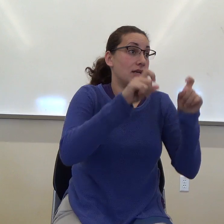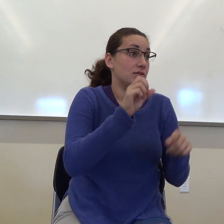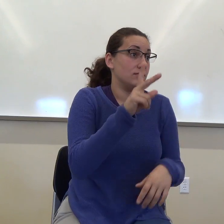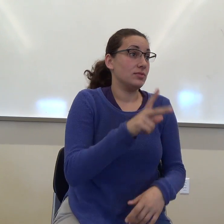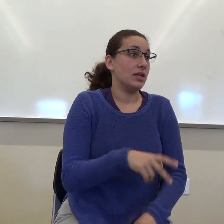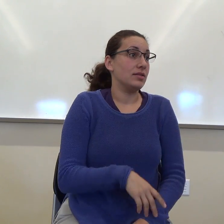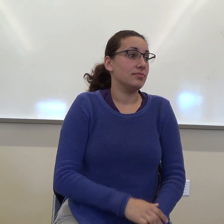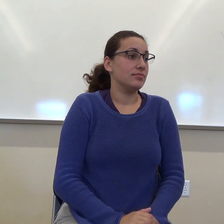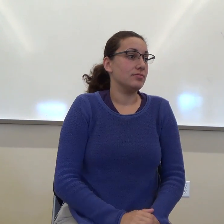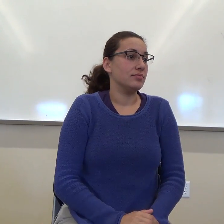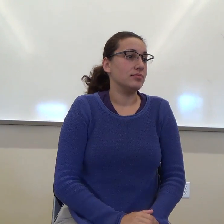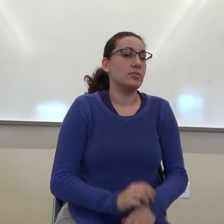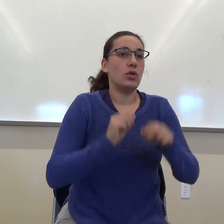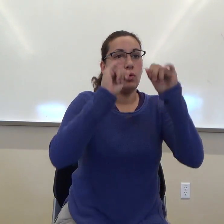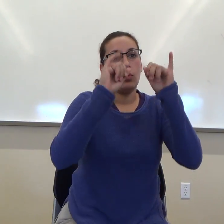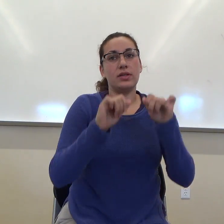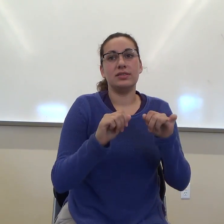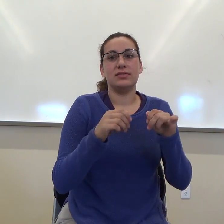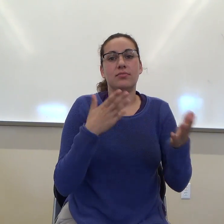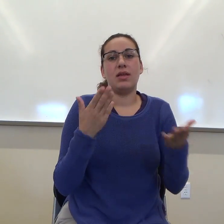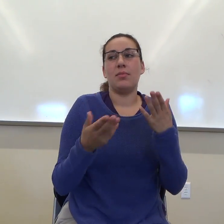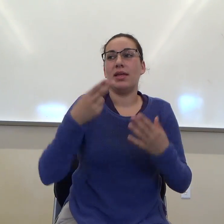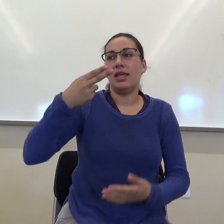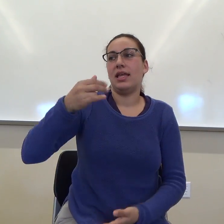There may be a hint